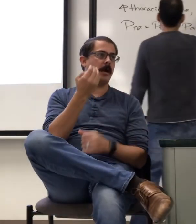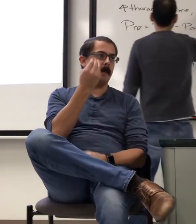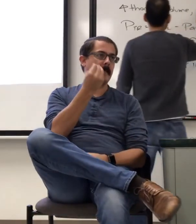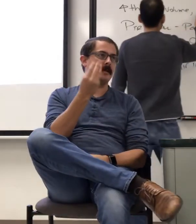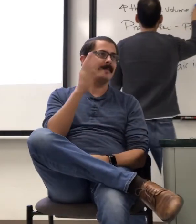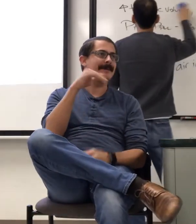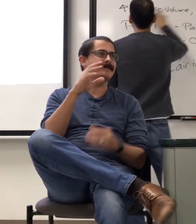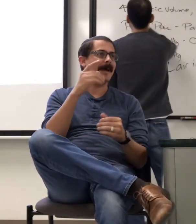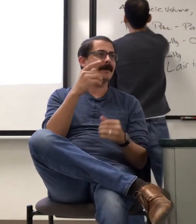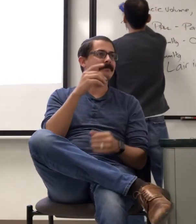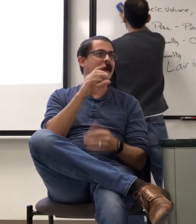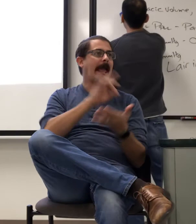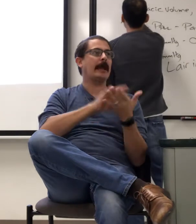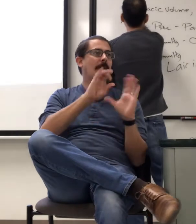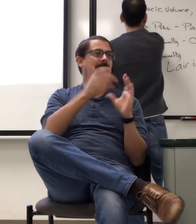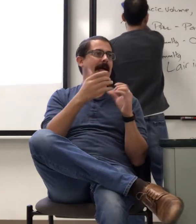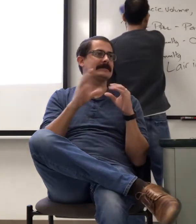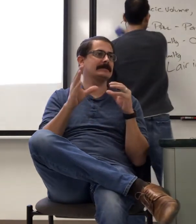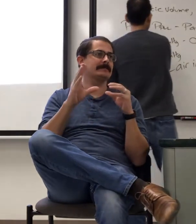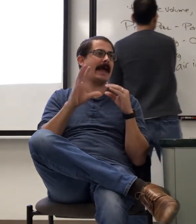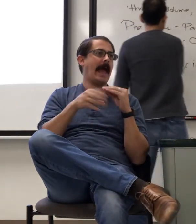these arrows.